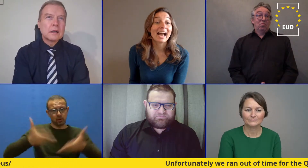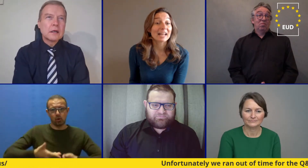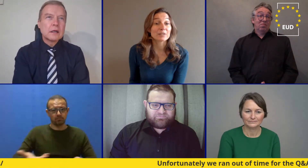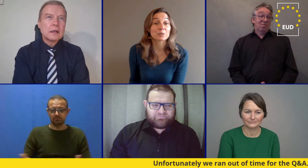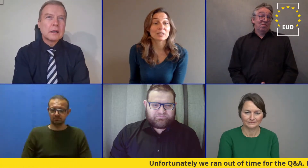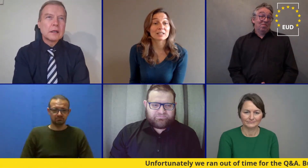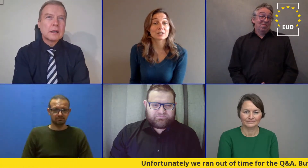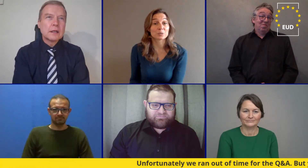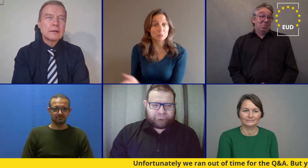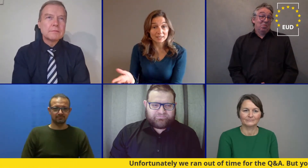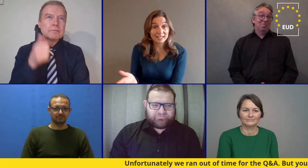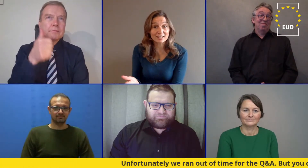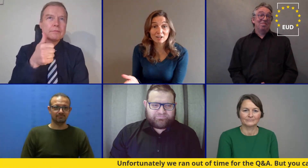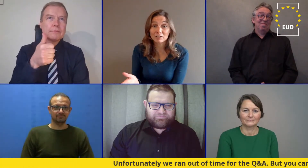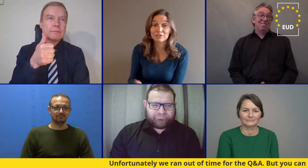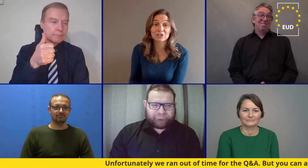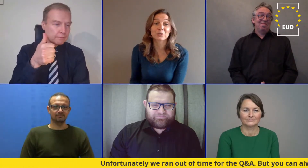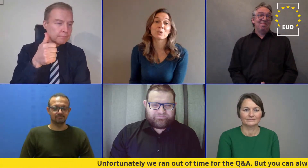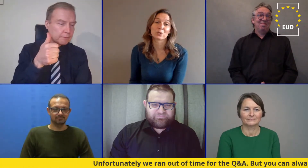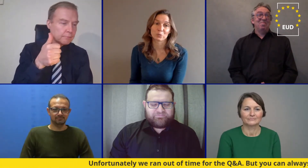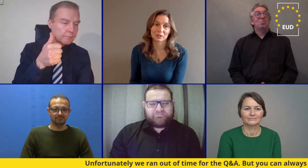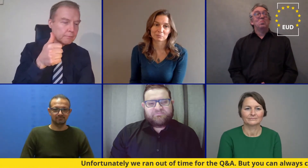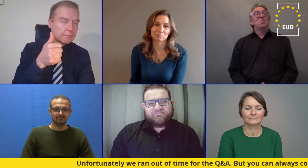And if you would like to attend the conference, you're more than welcome.